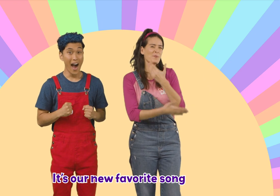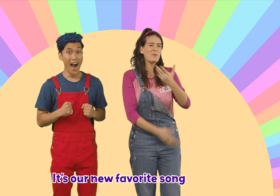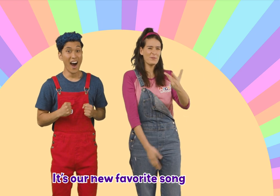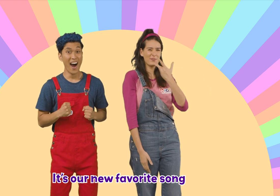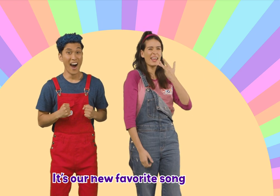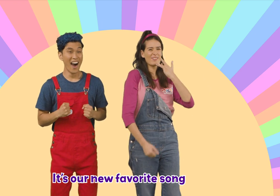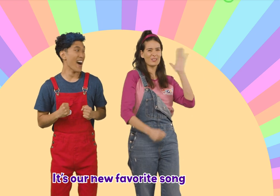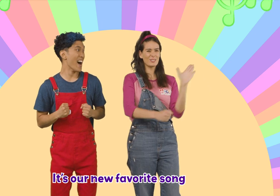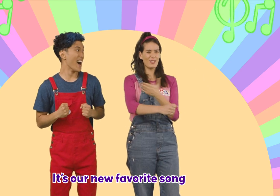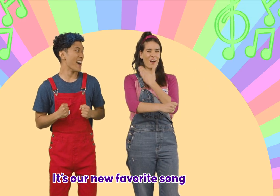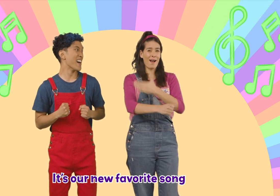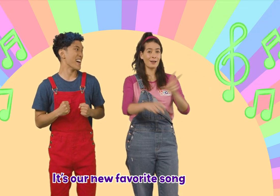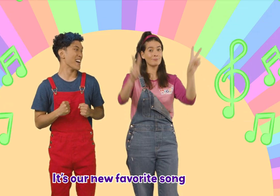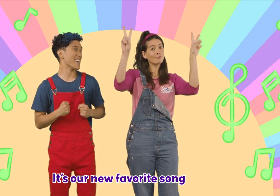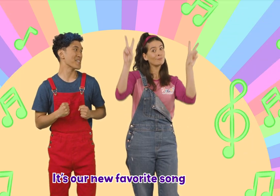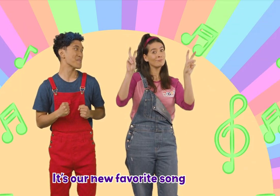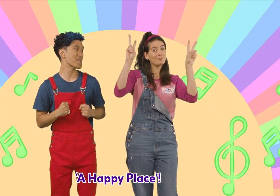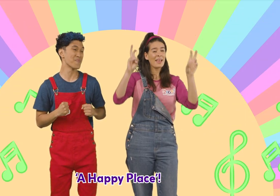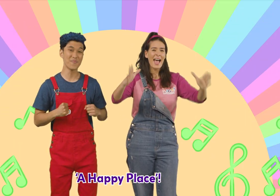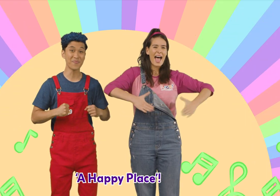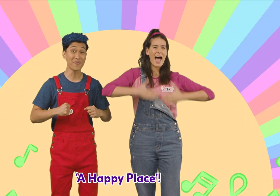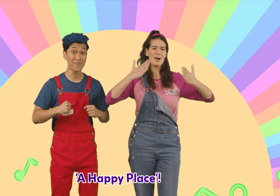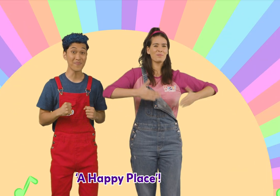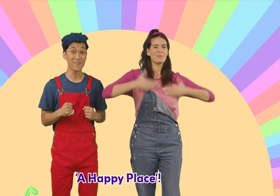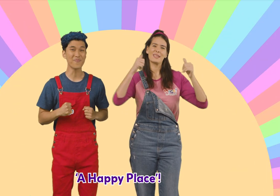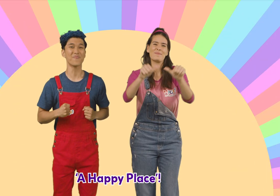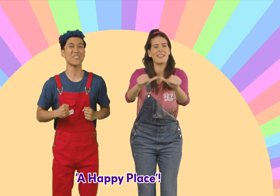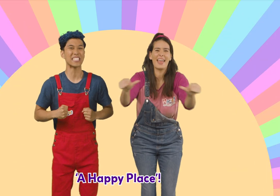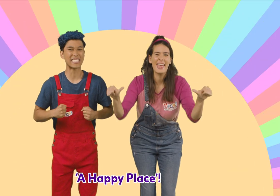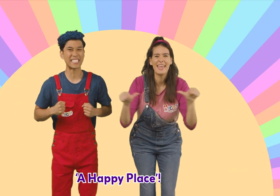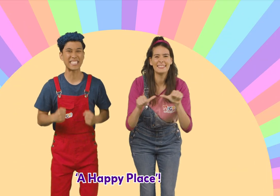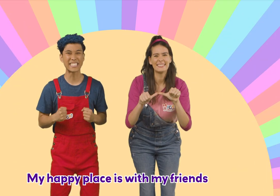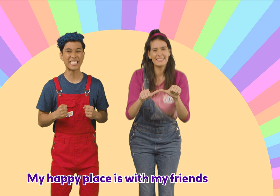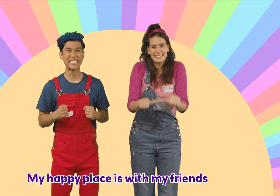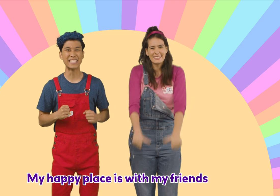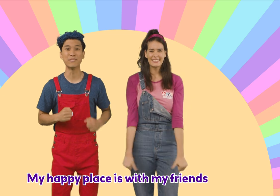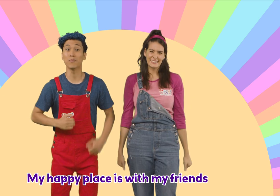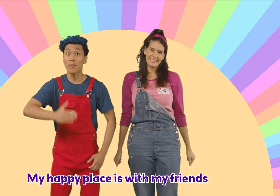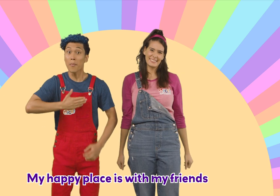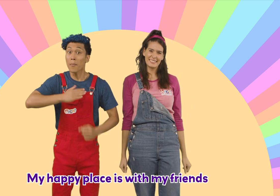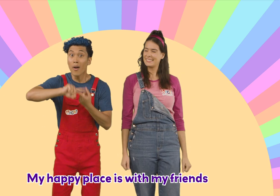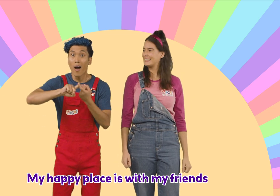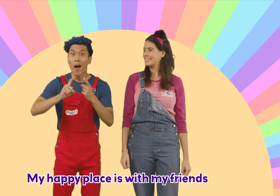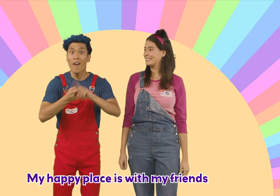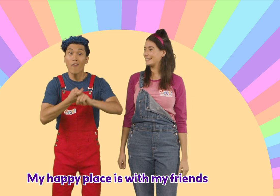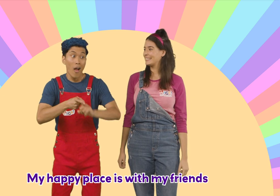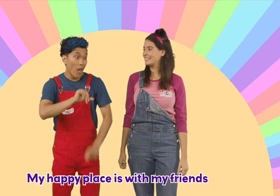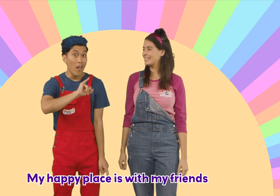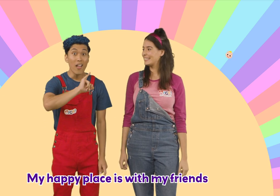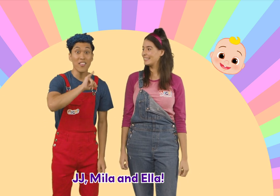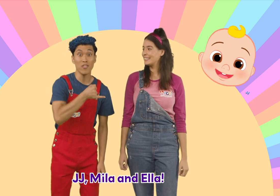new favorite song, A Happy Place. My happy place is with my friends,